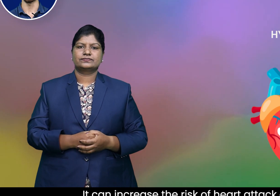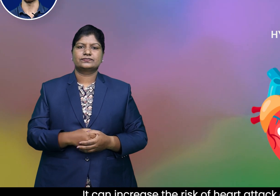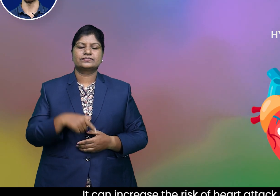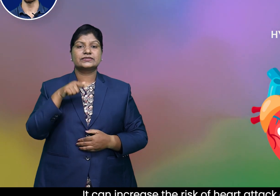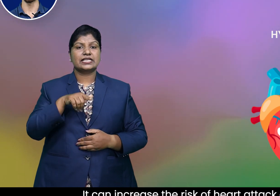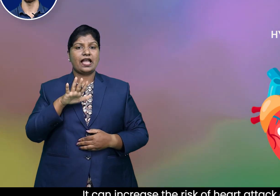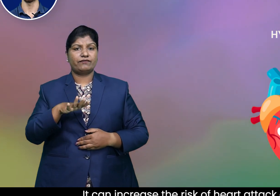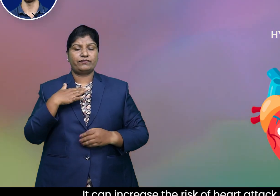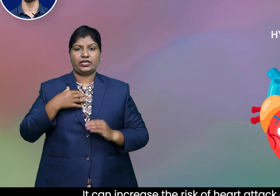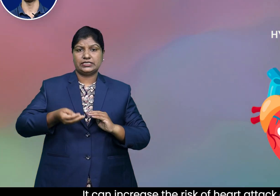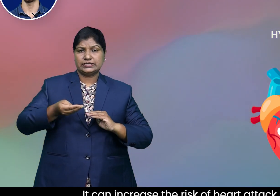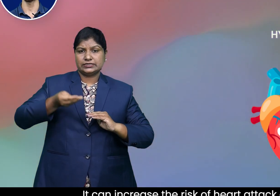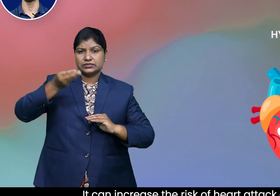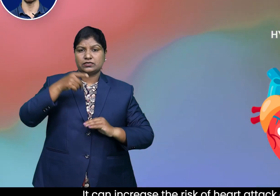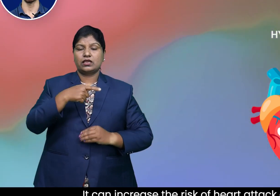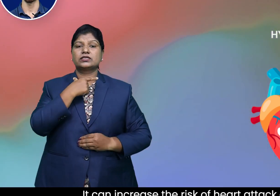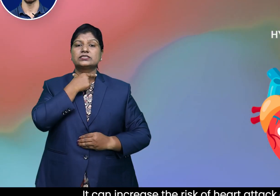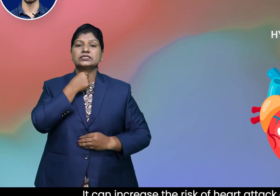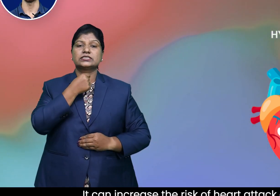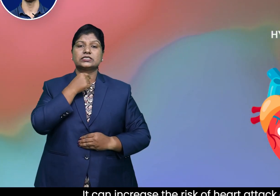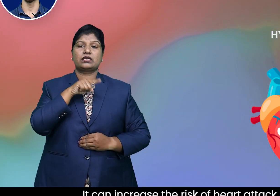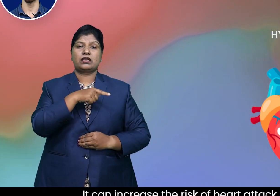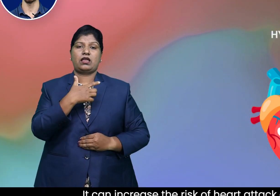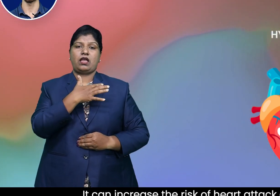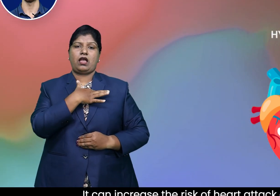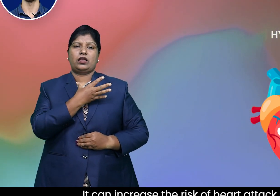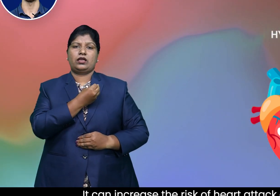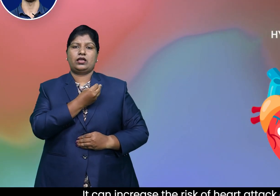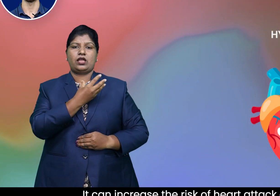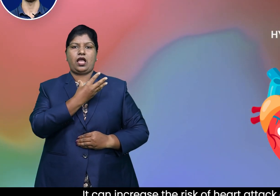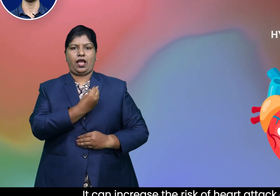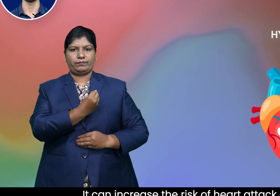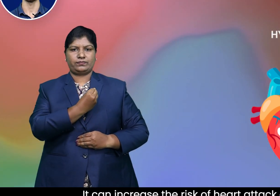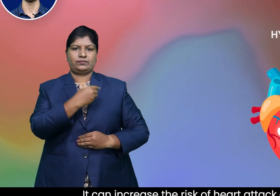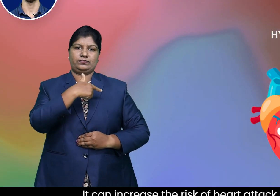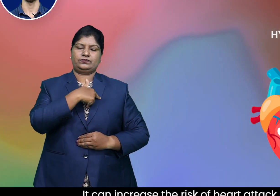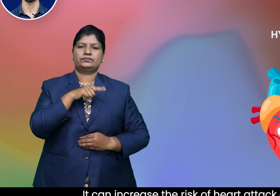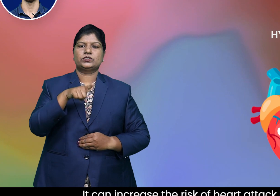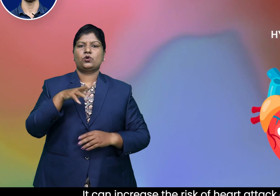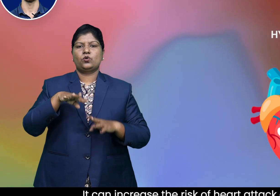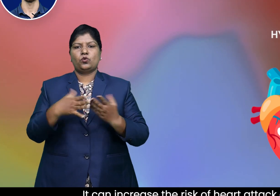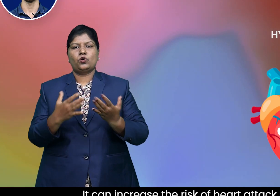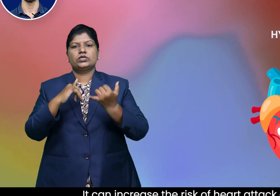It can increase the risk of heart attack and stroke.